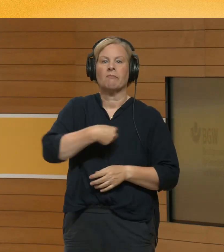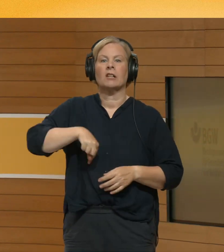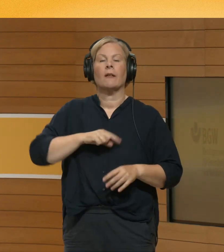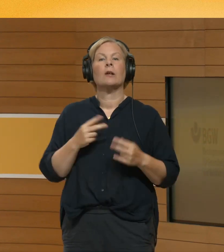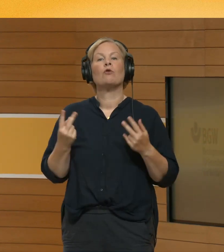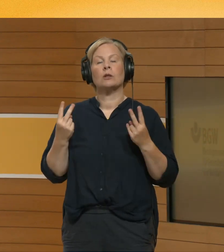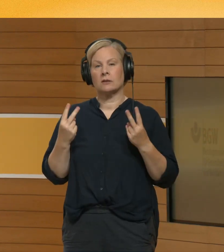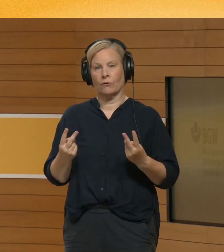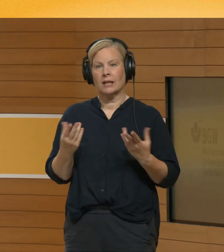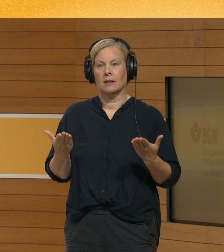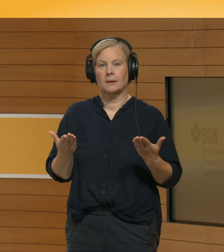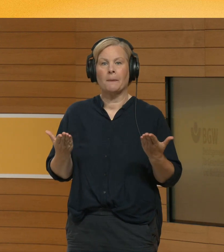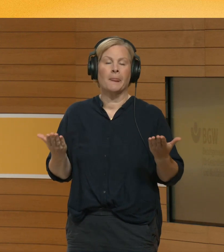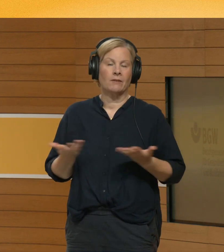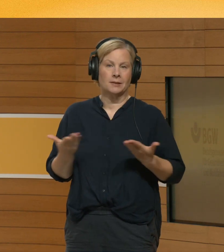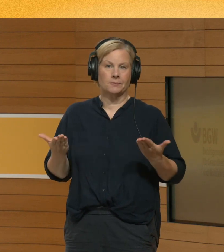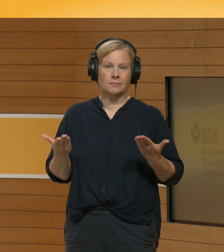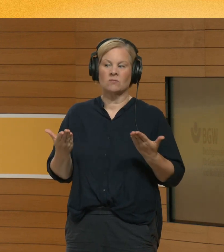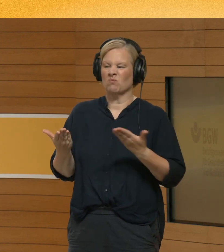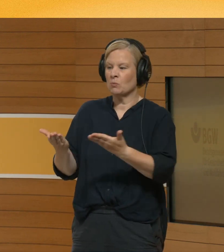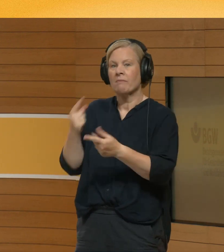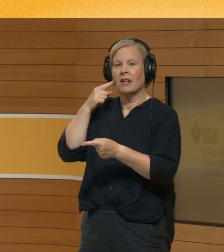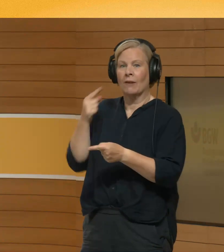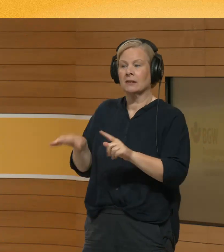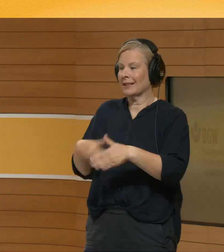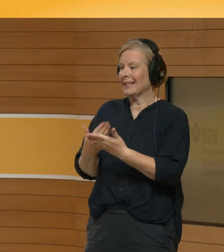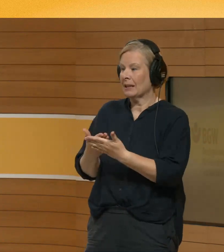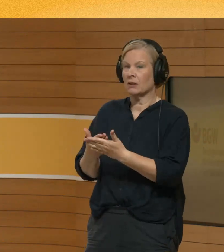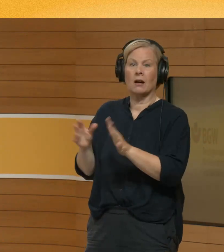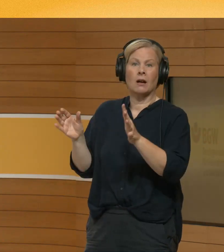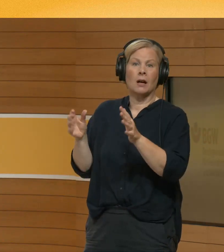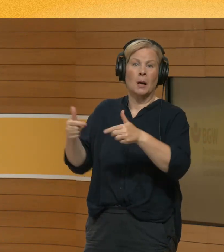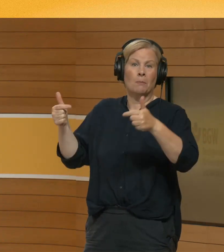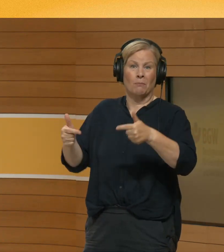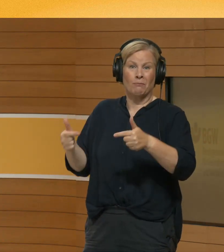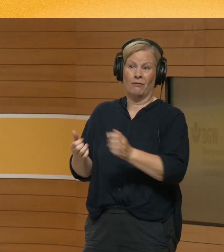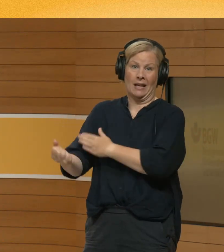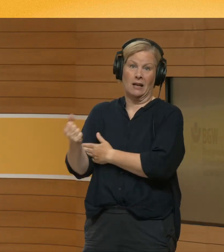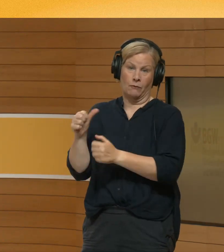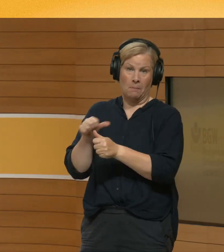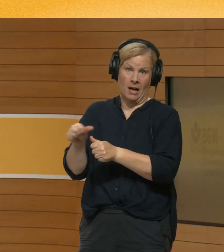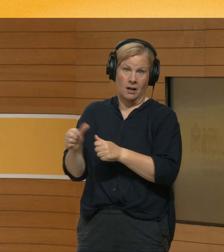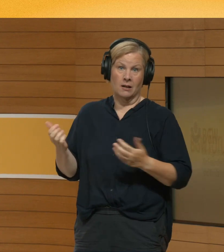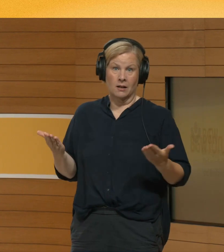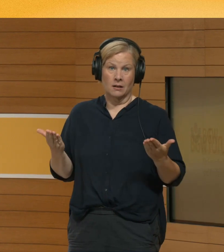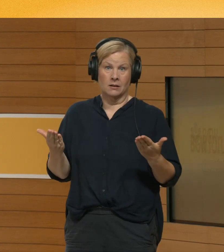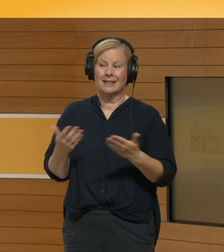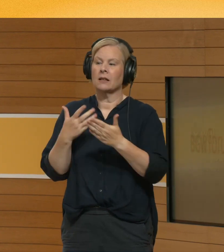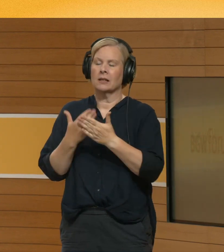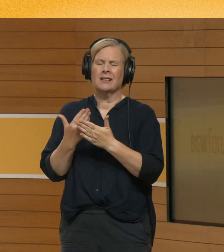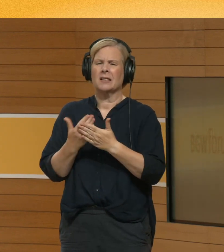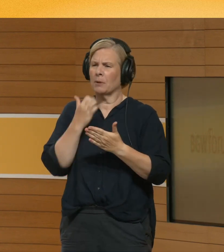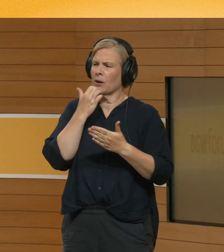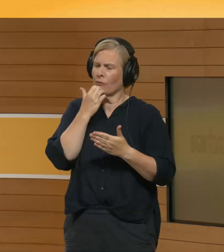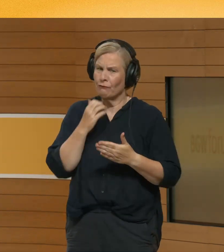decisive factor for participation. So as you said, it's very difficult to have enough nurses at the